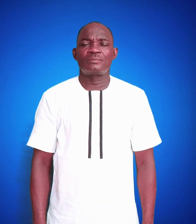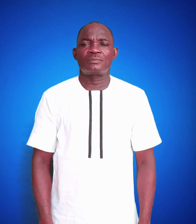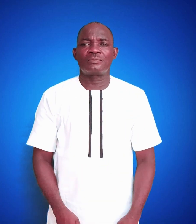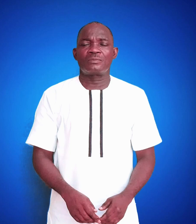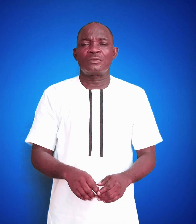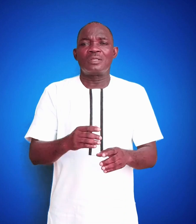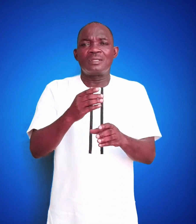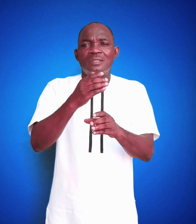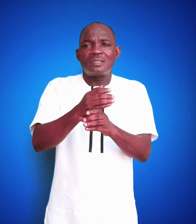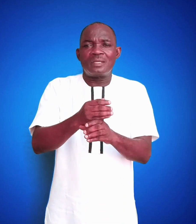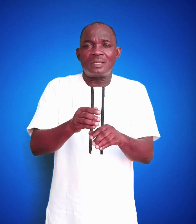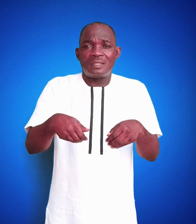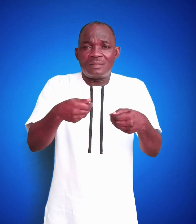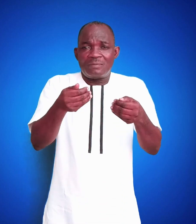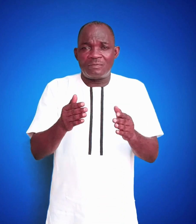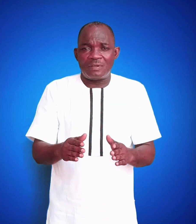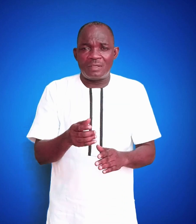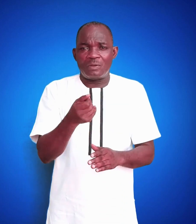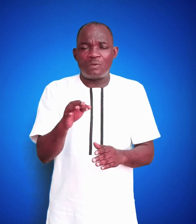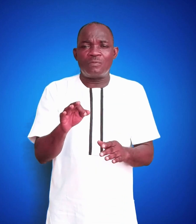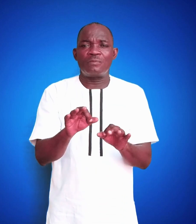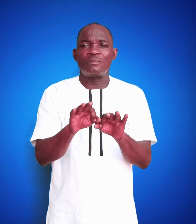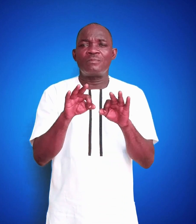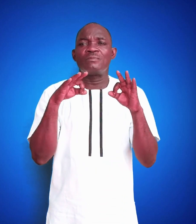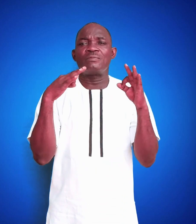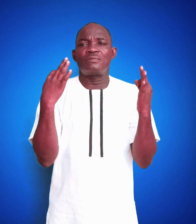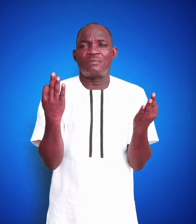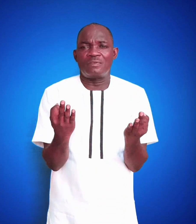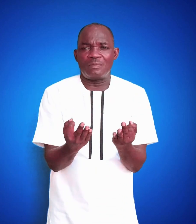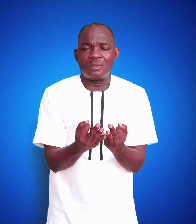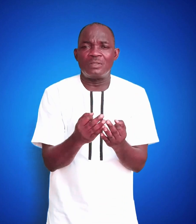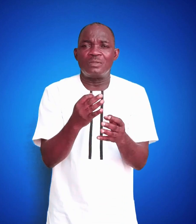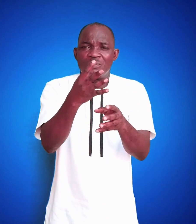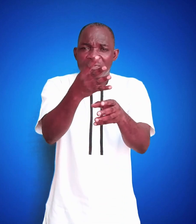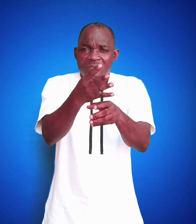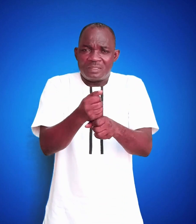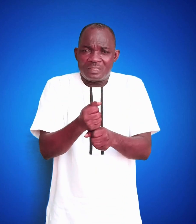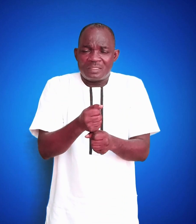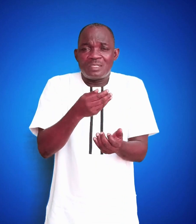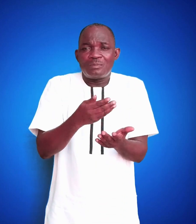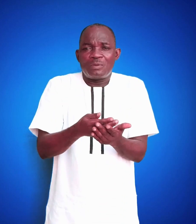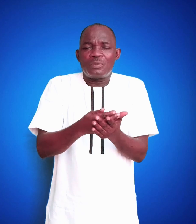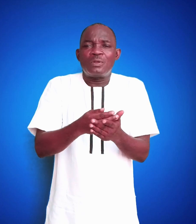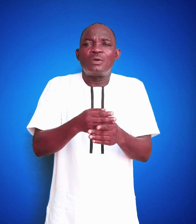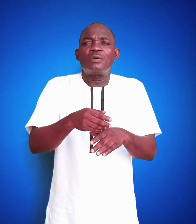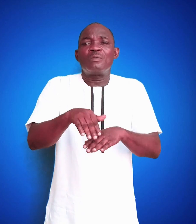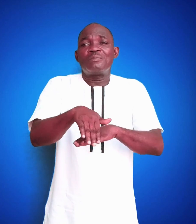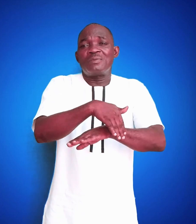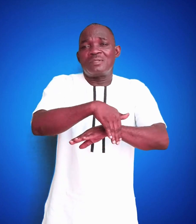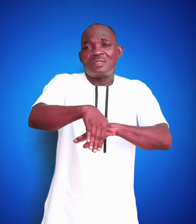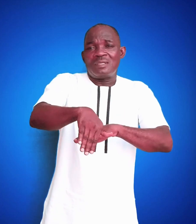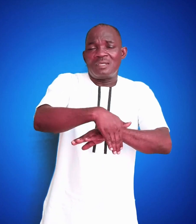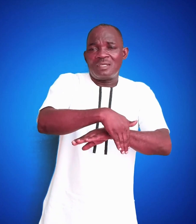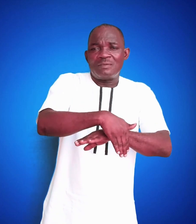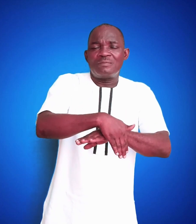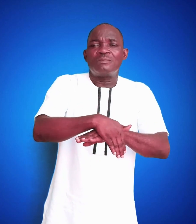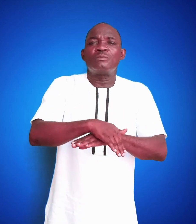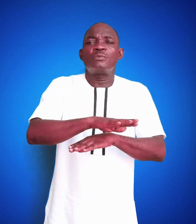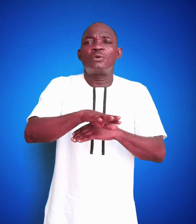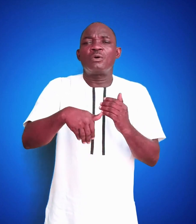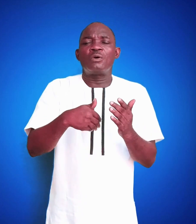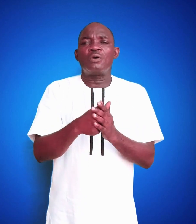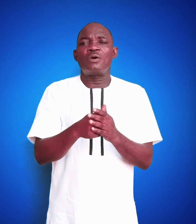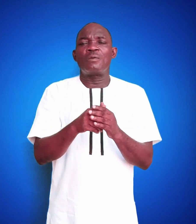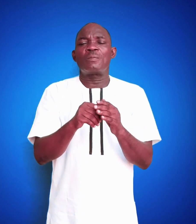The caregiver of the household receives the money on behalf